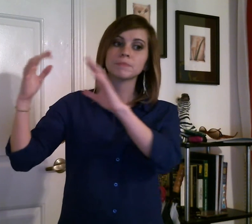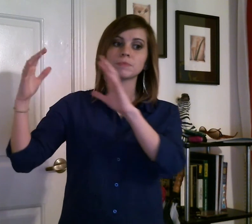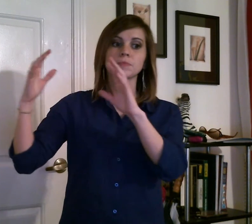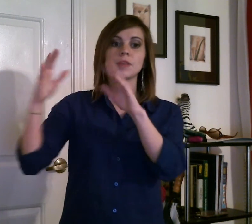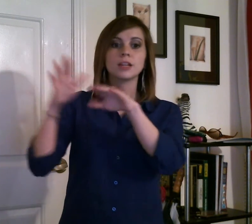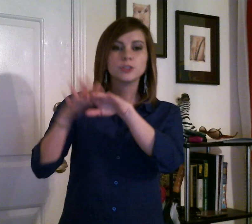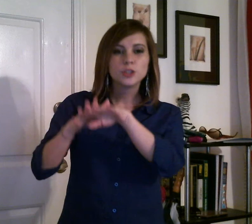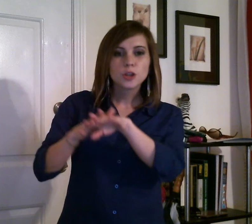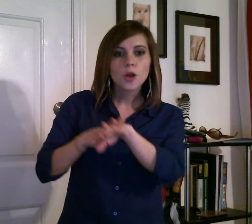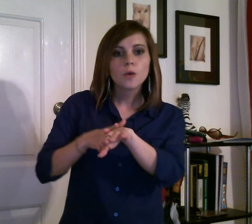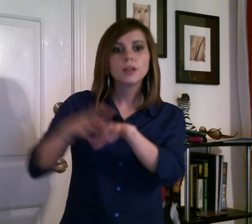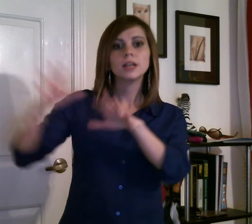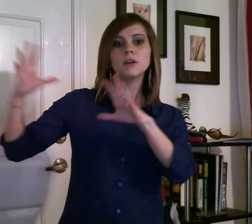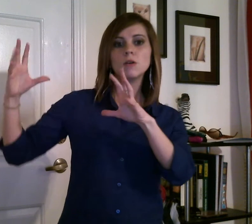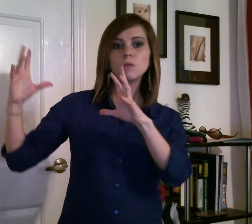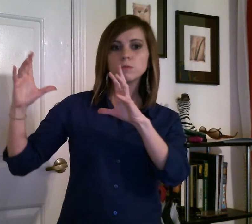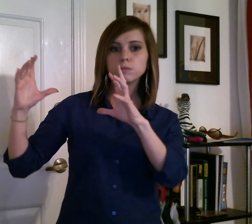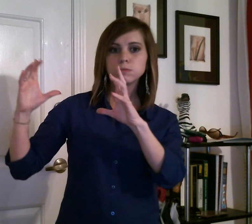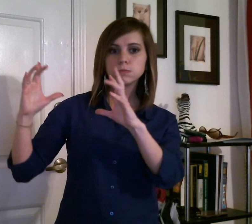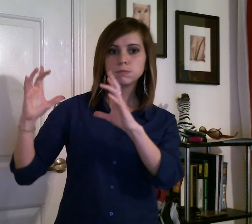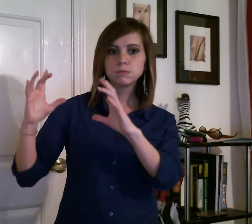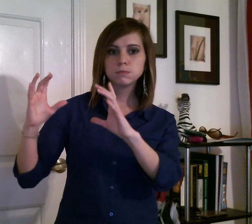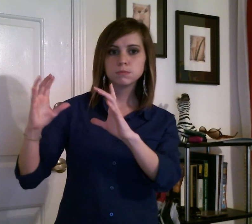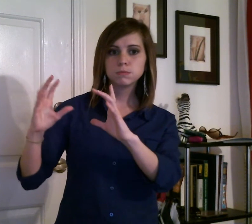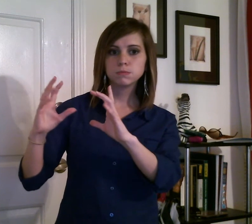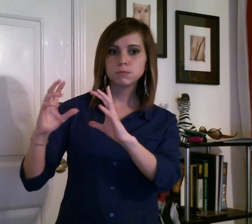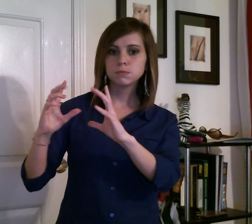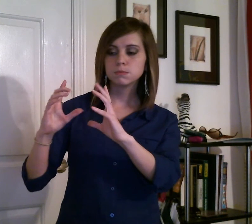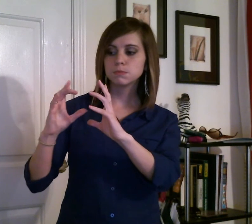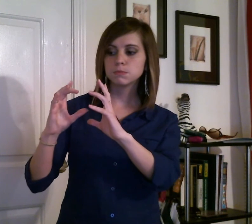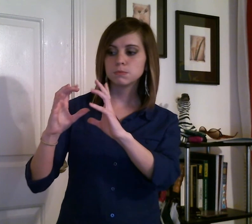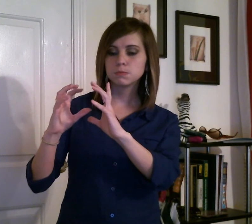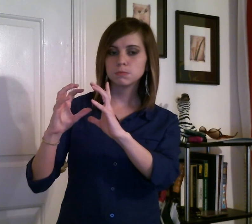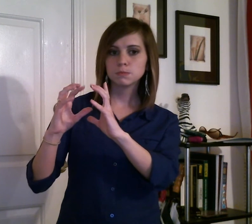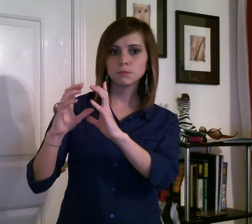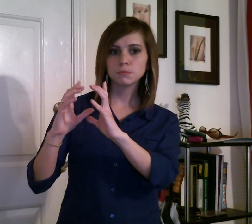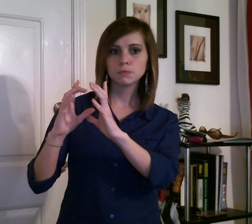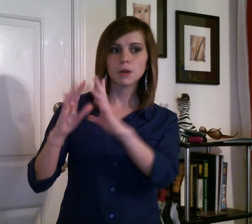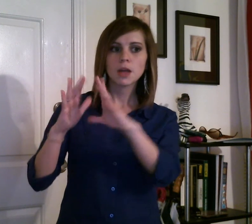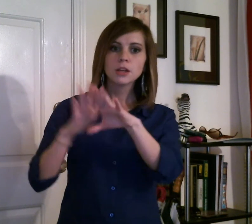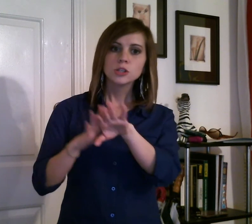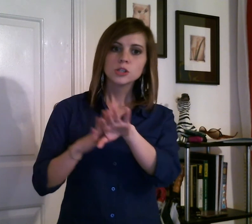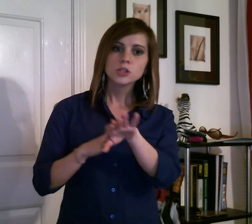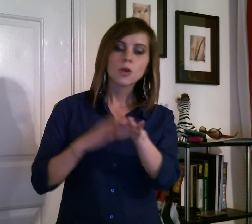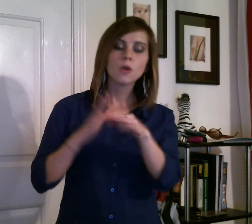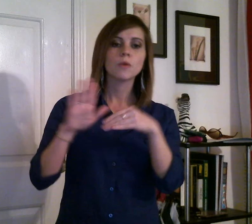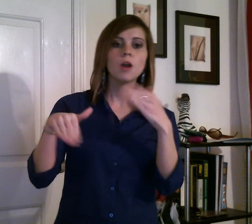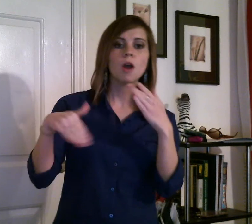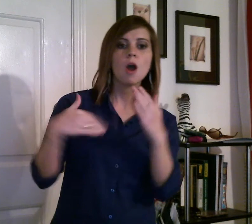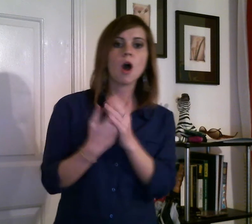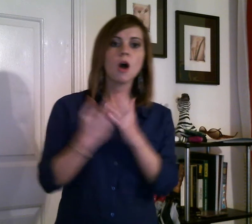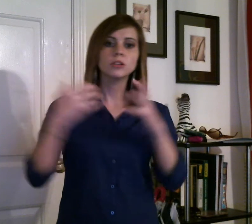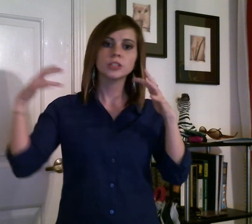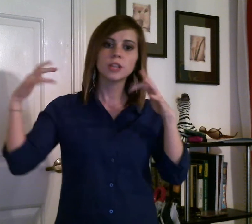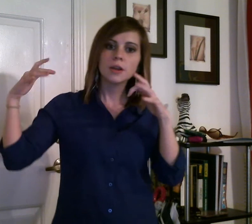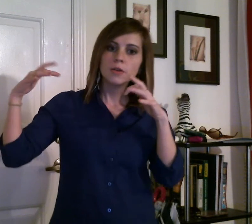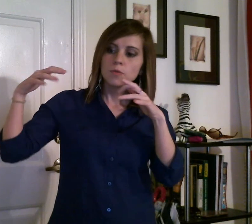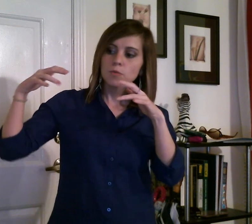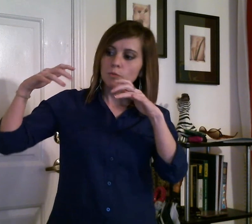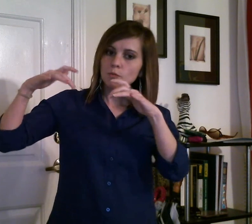draw close to each other. They would slowly condense. They'd slowly move towards the center of mass of all of the